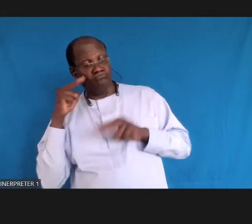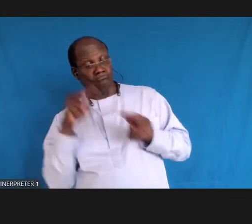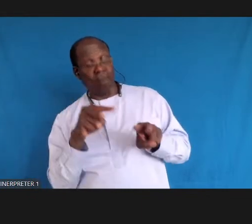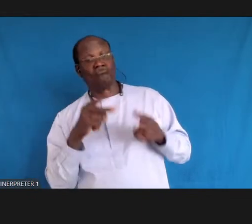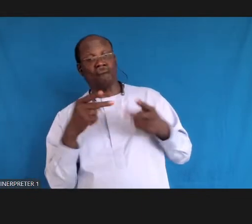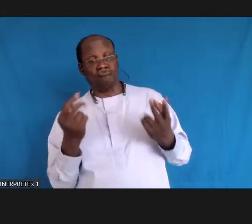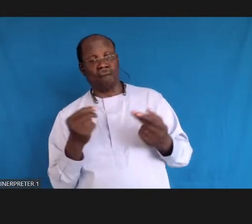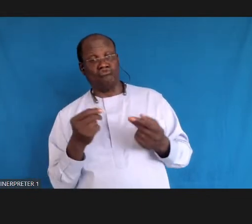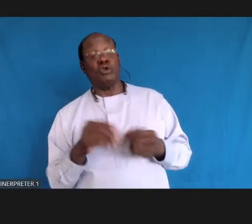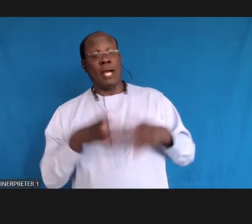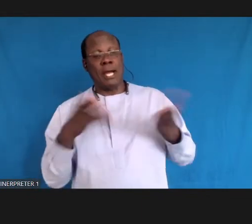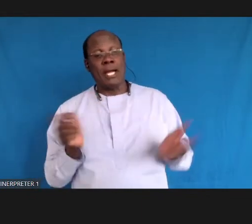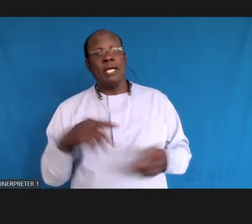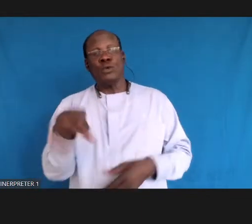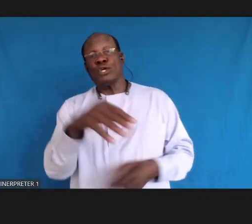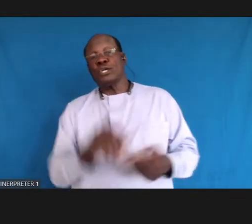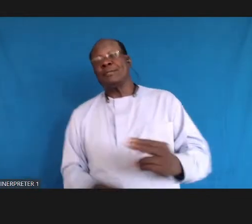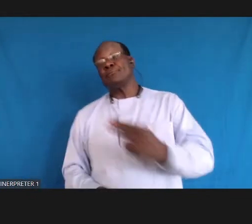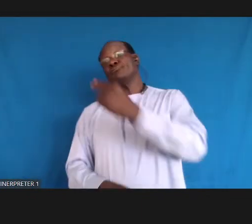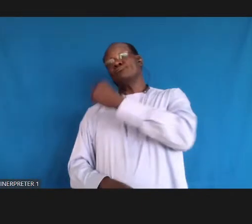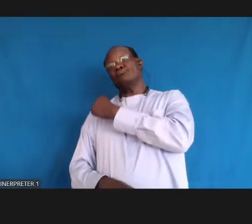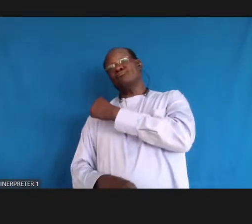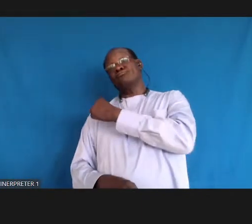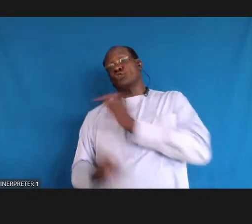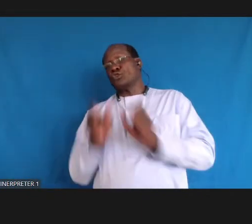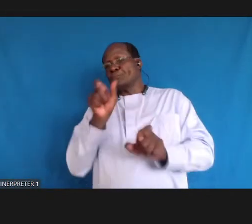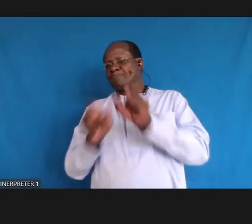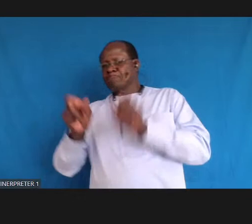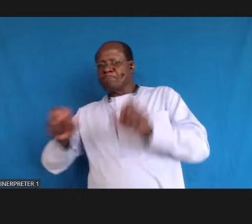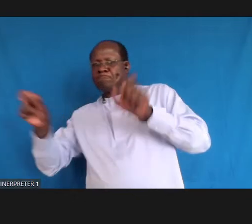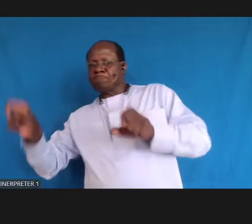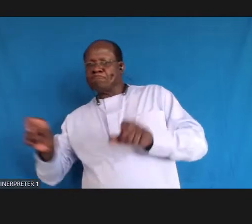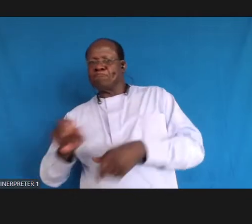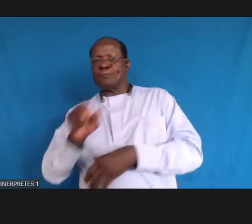review, peer review report.